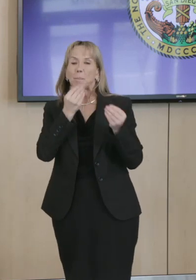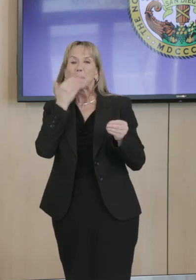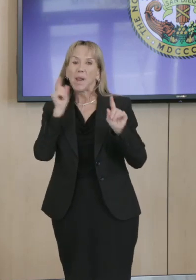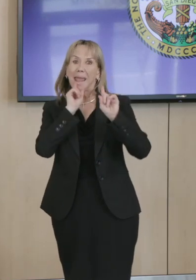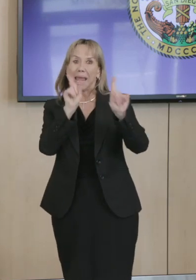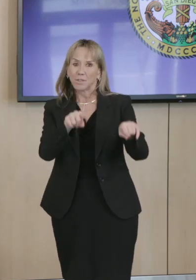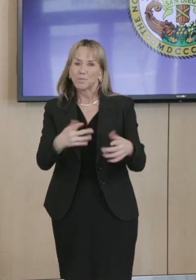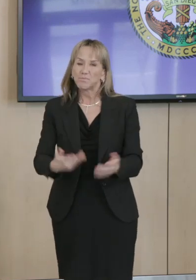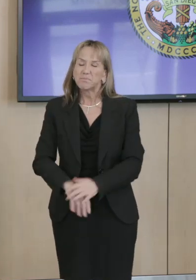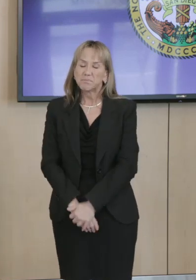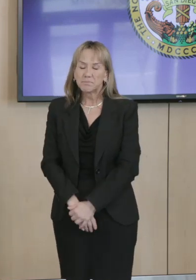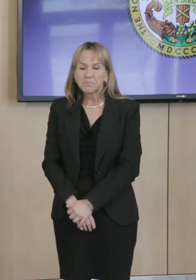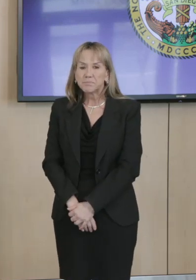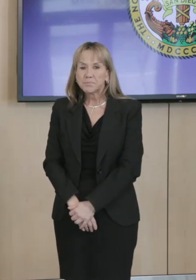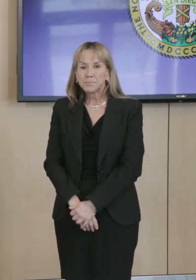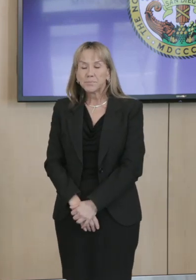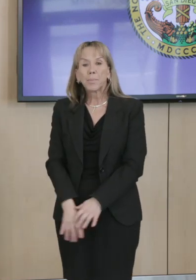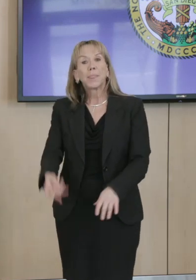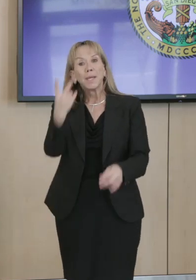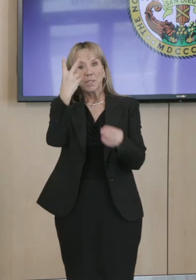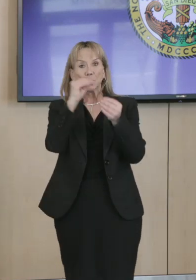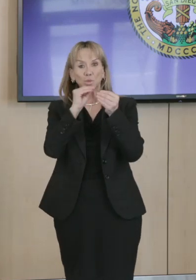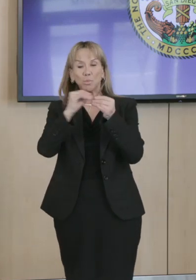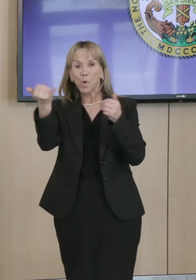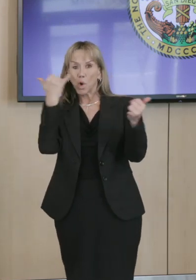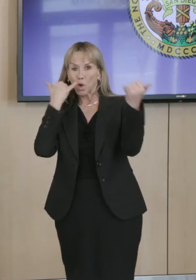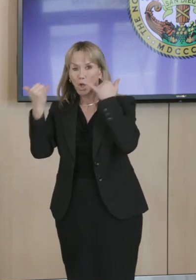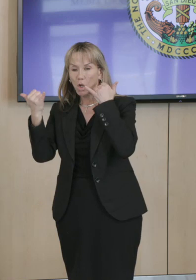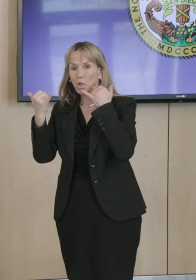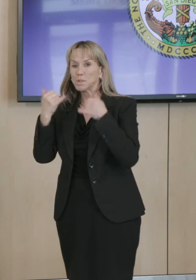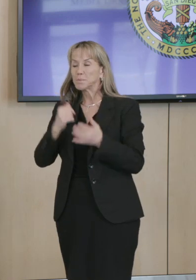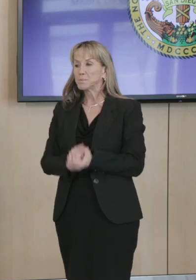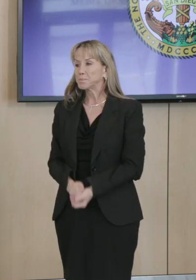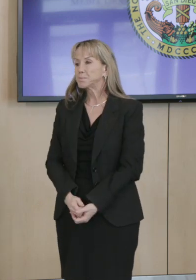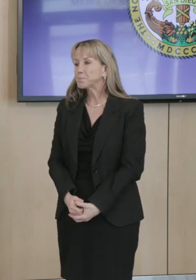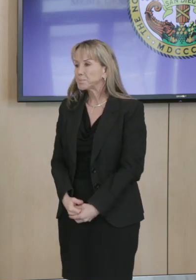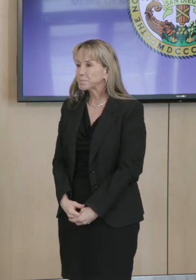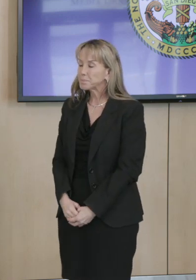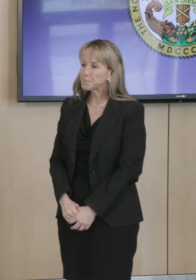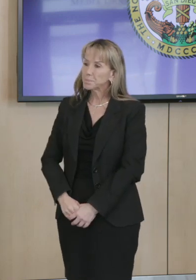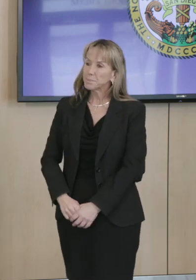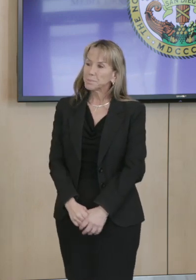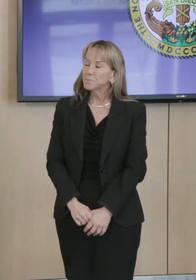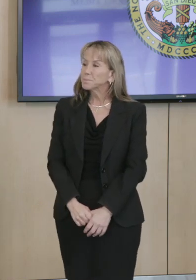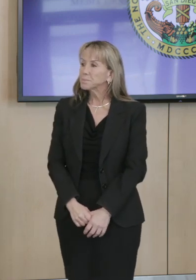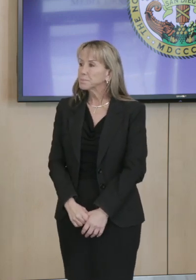Thank you. Okay, we have 2 more media calls. We'll go ahead and take those now.